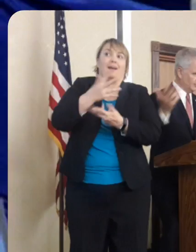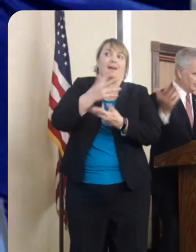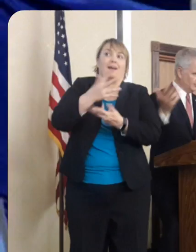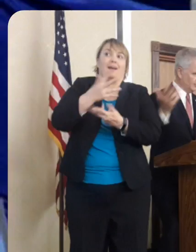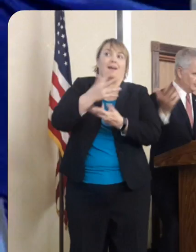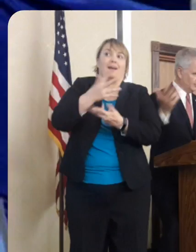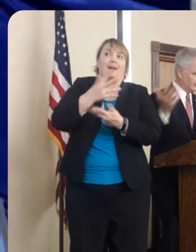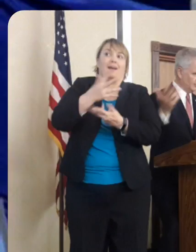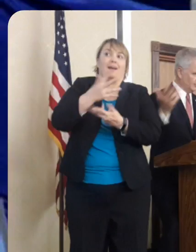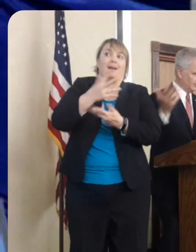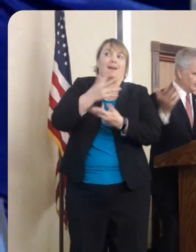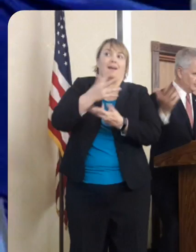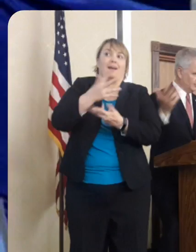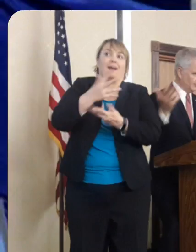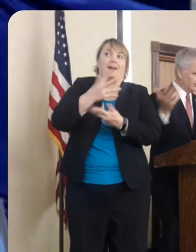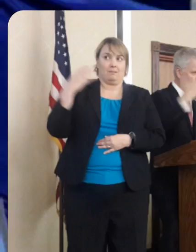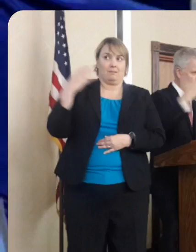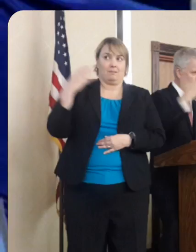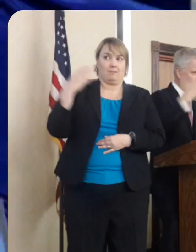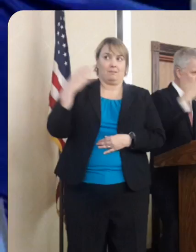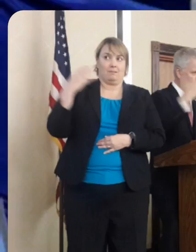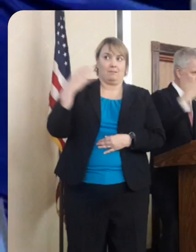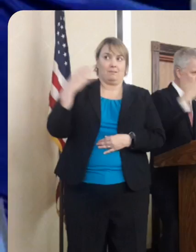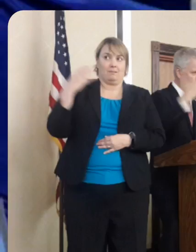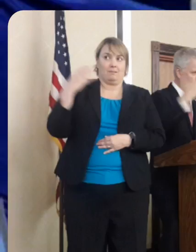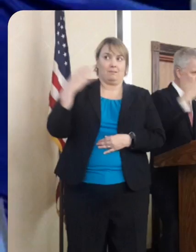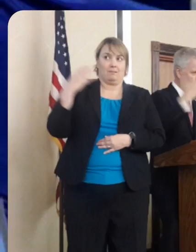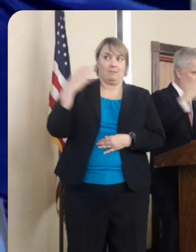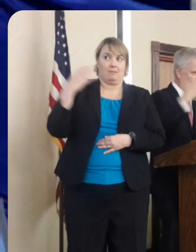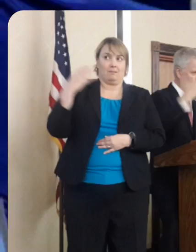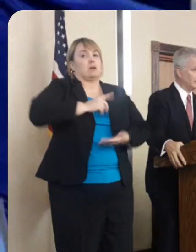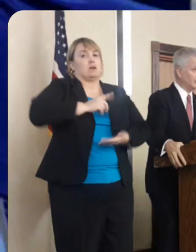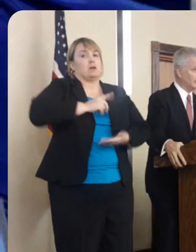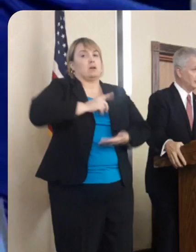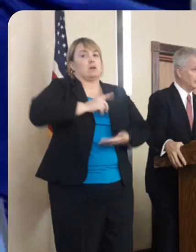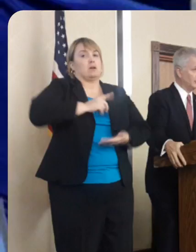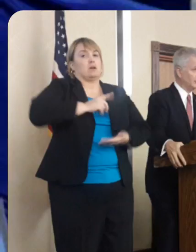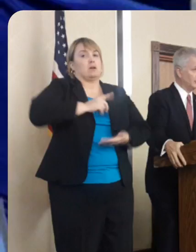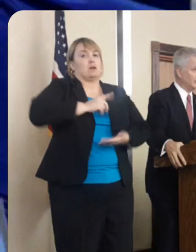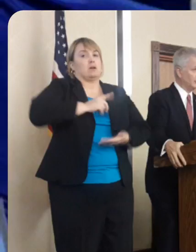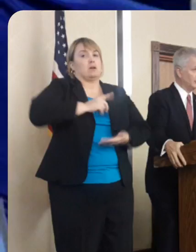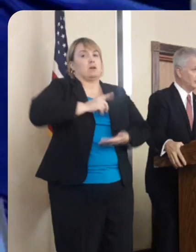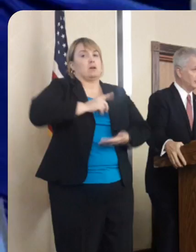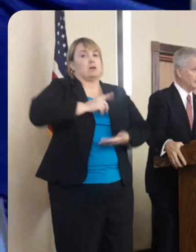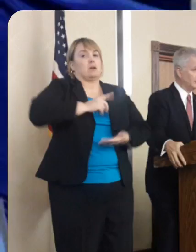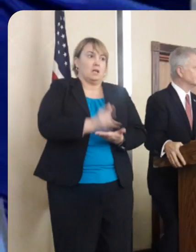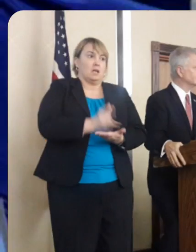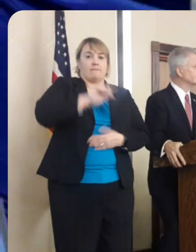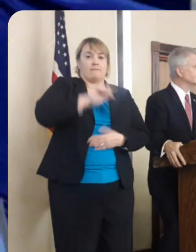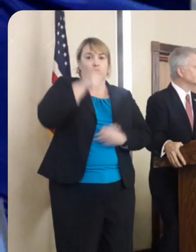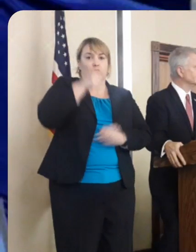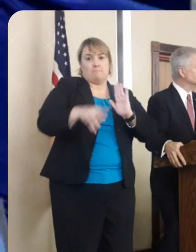infringement. What's under discussion is not a First Amendment infringement of freedom of speech.